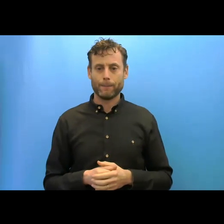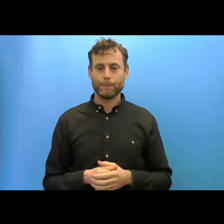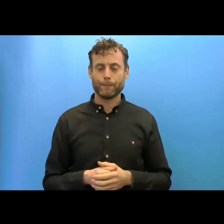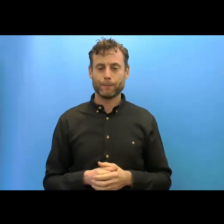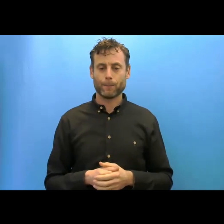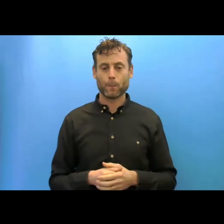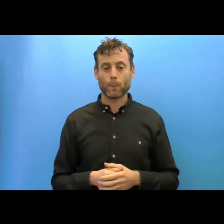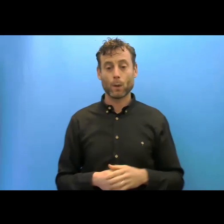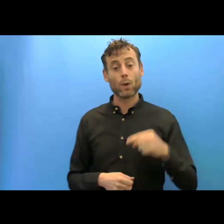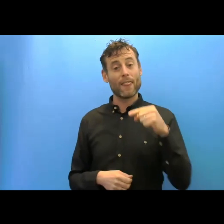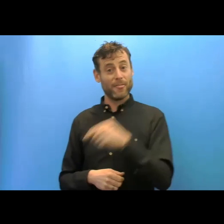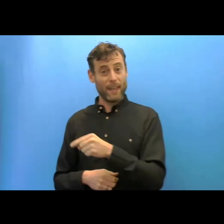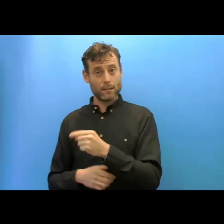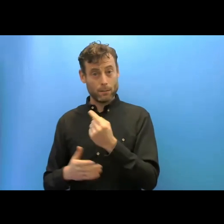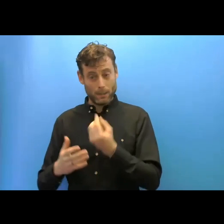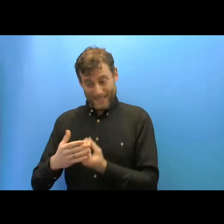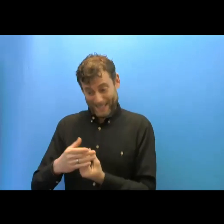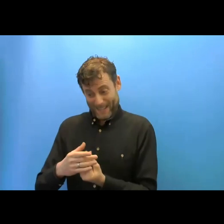has continued to develop